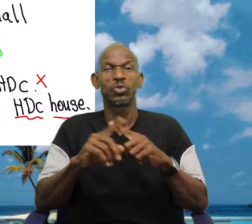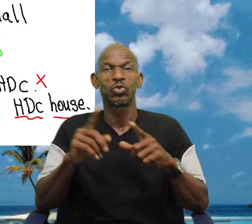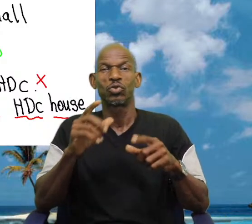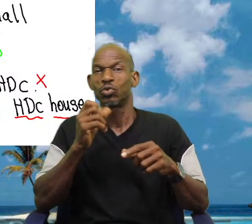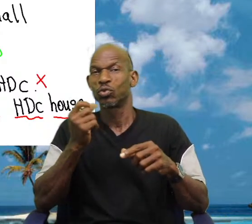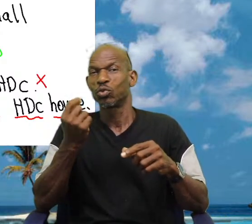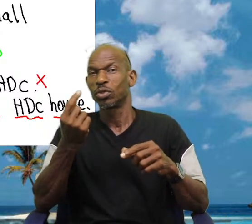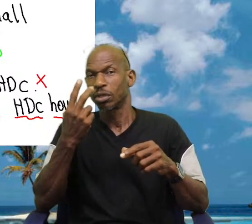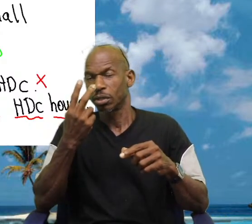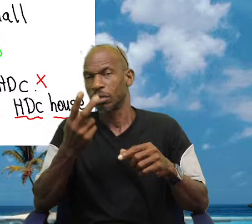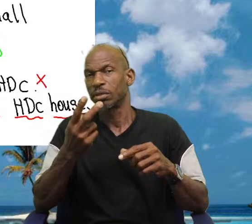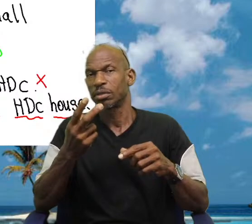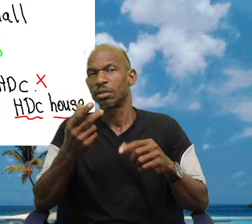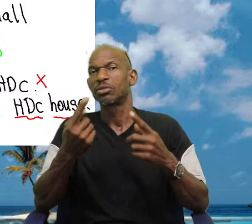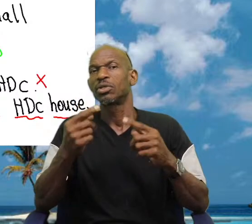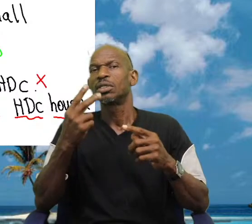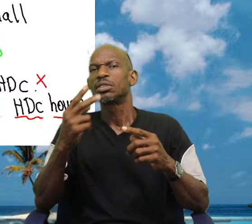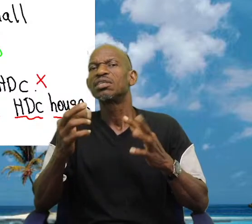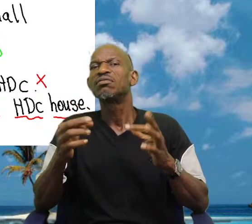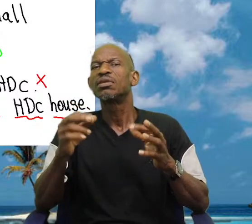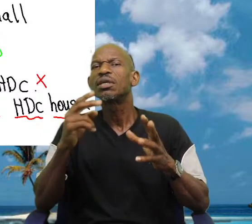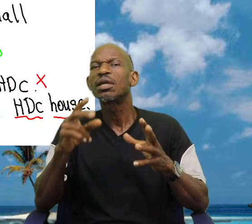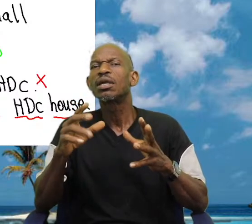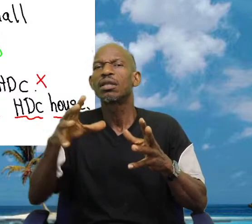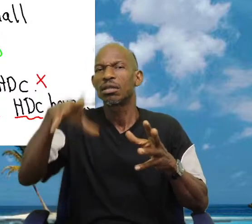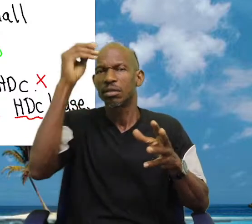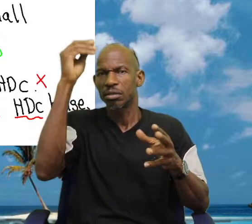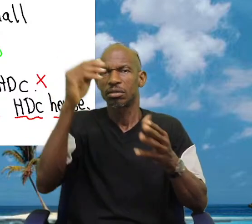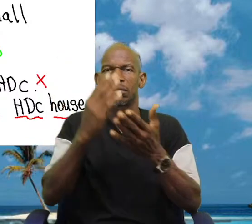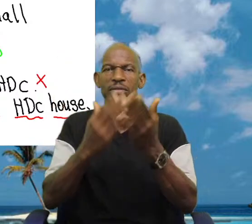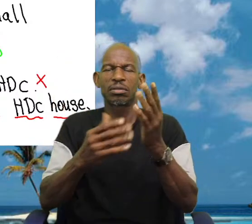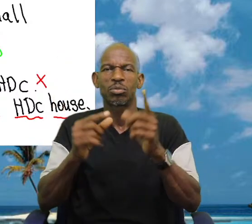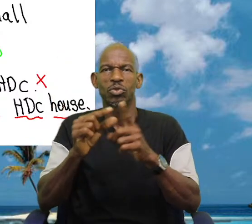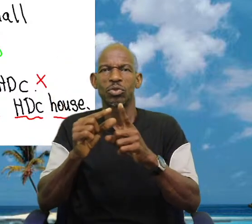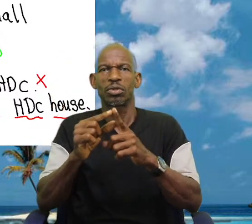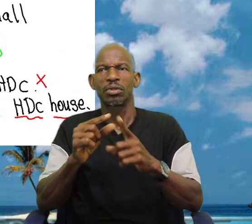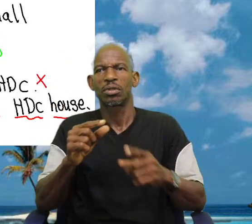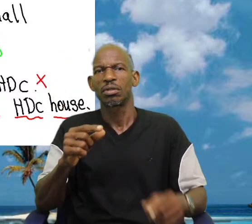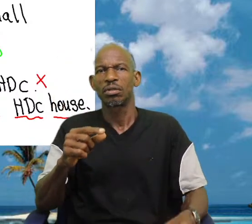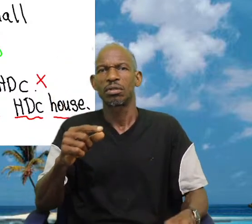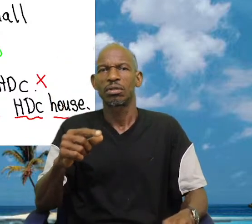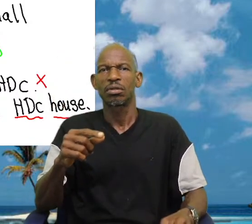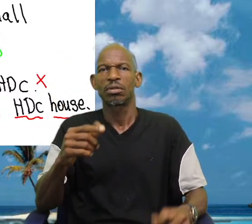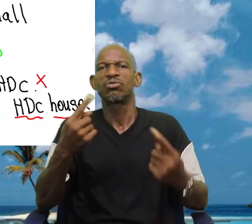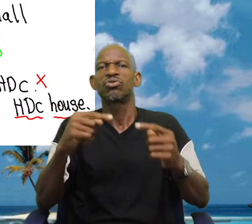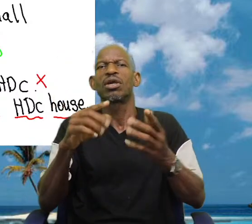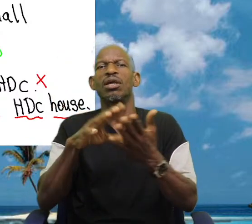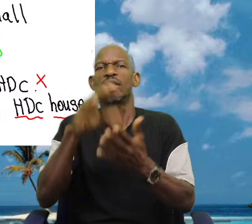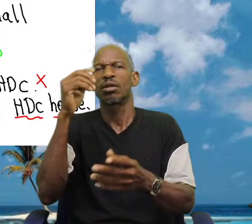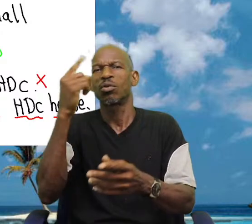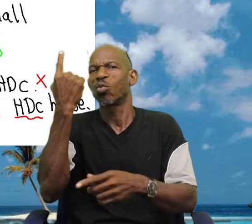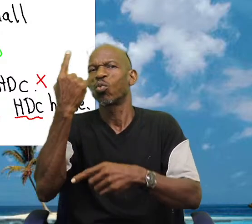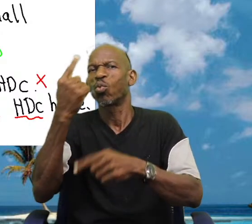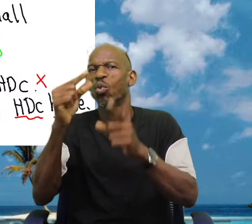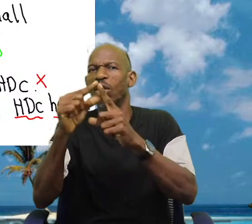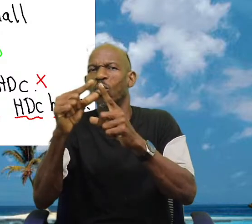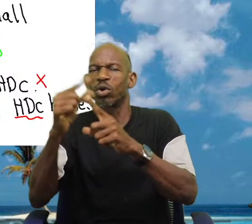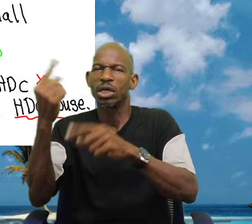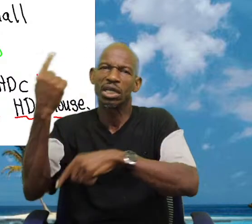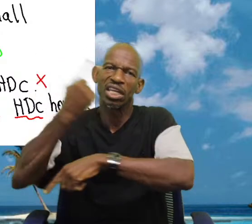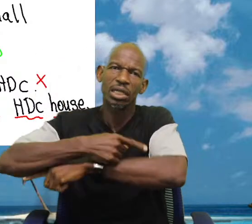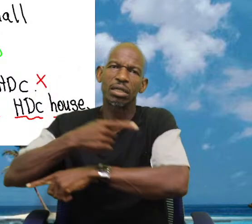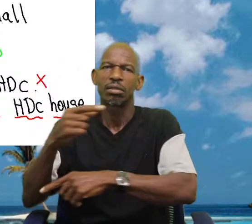so you could try and see if you could pull out some words. So at least one every day, try and learn a new word, a